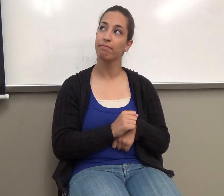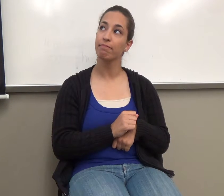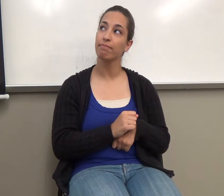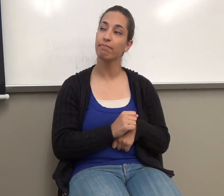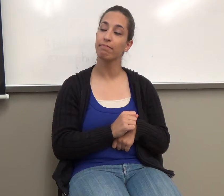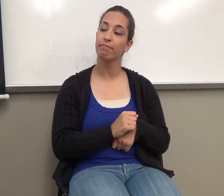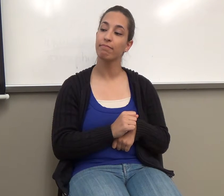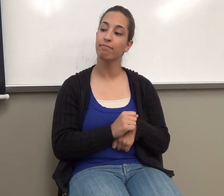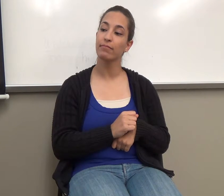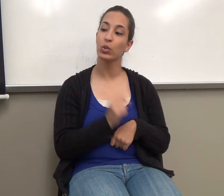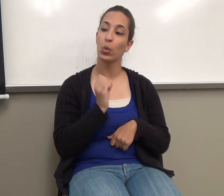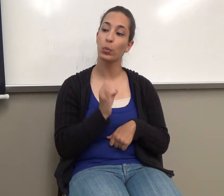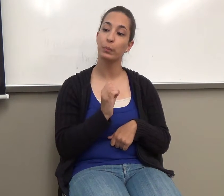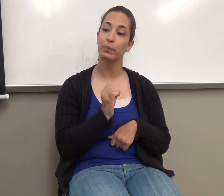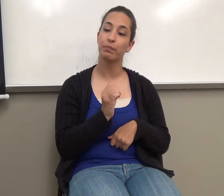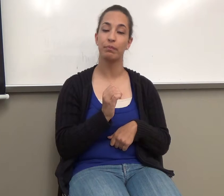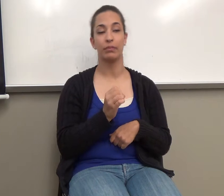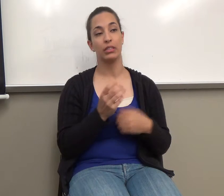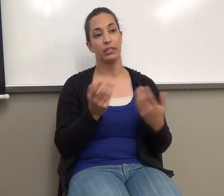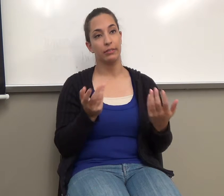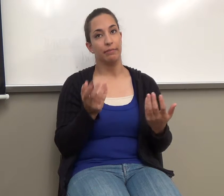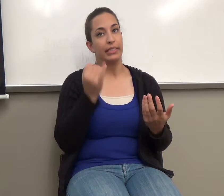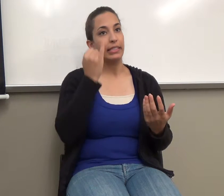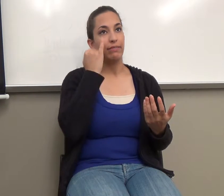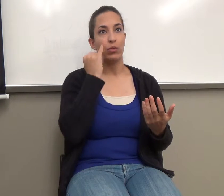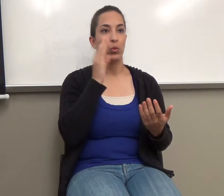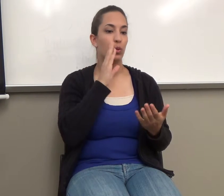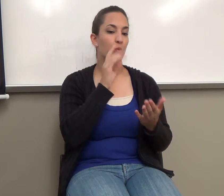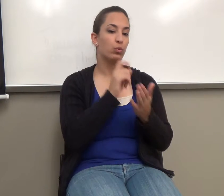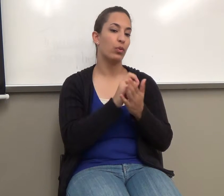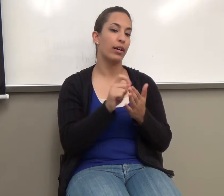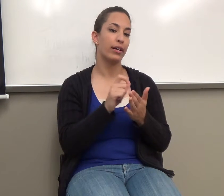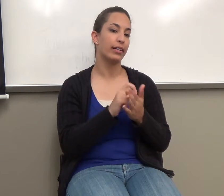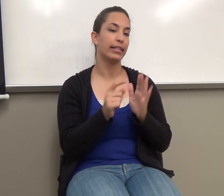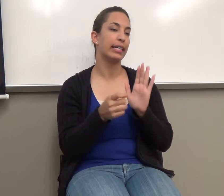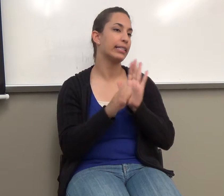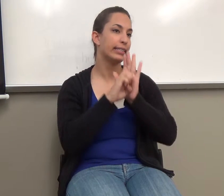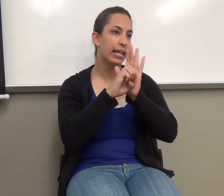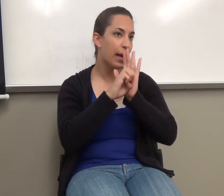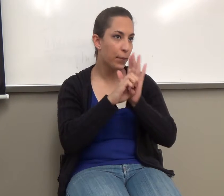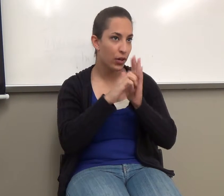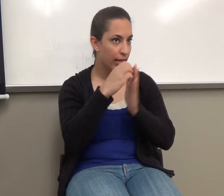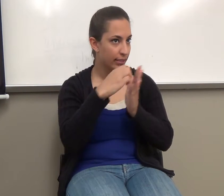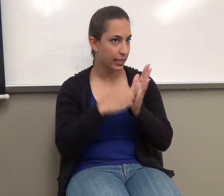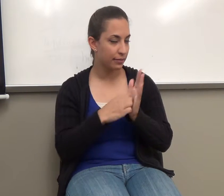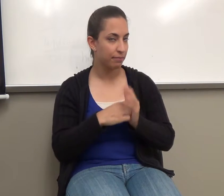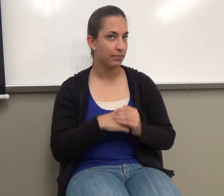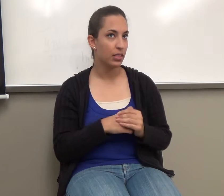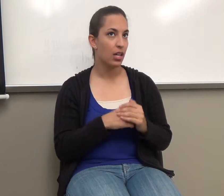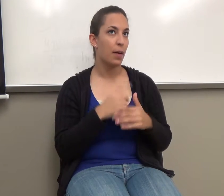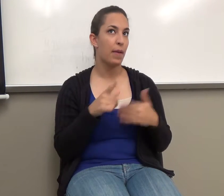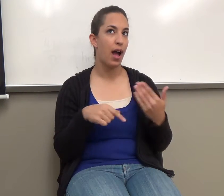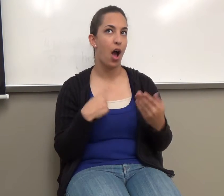So if you're going to write an example essay about